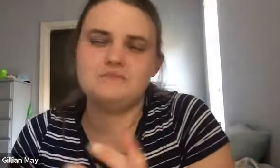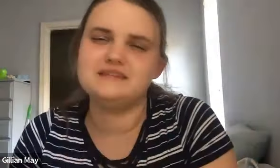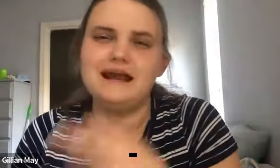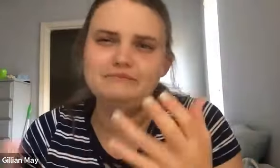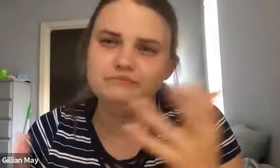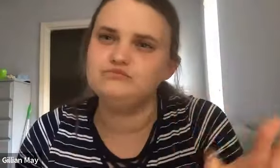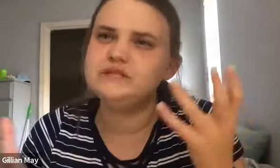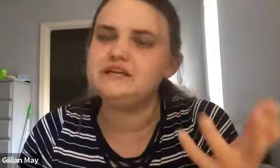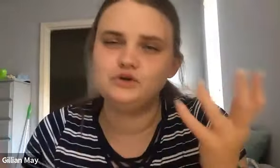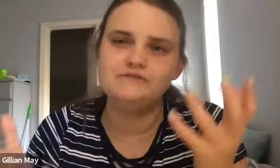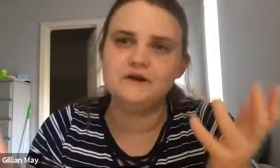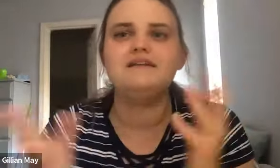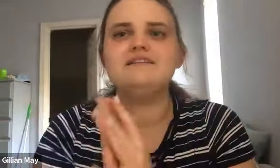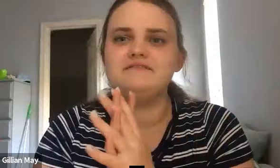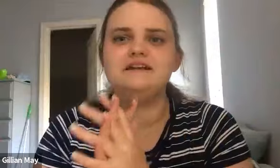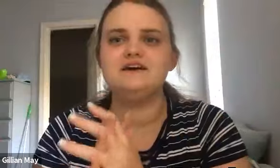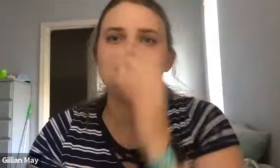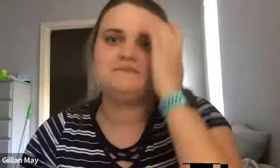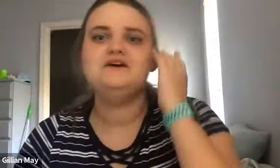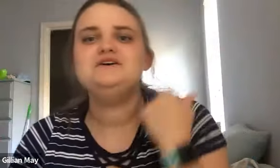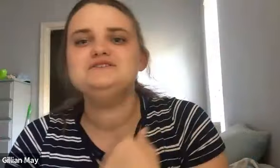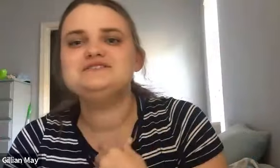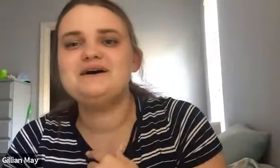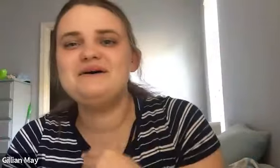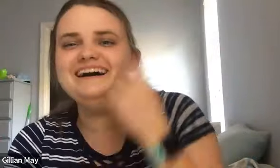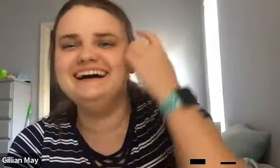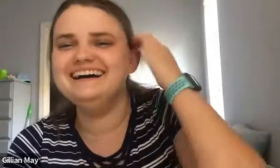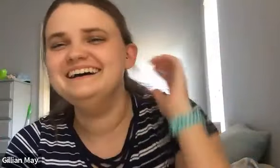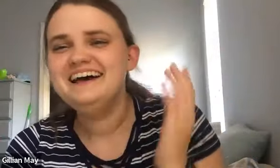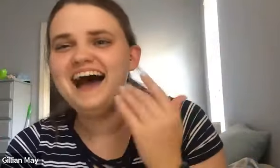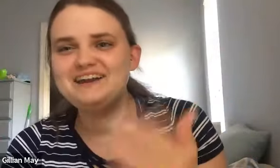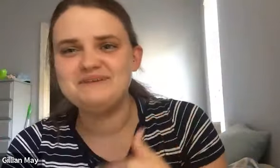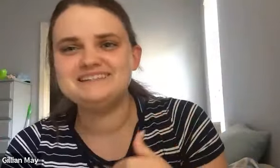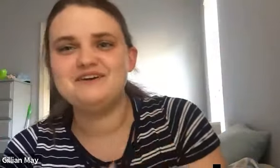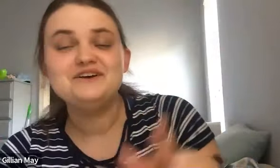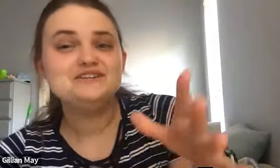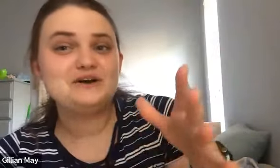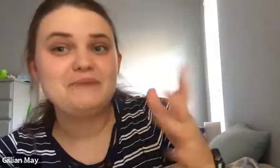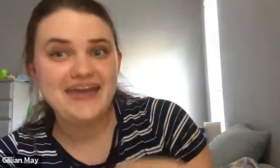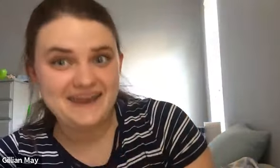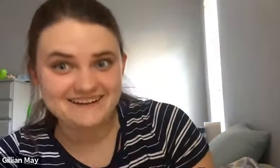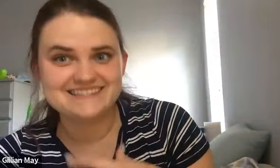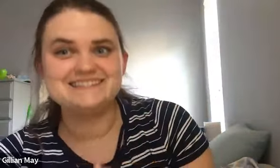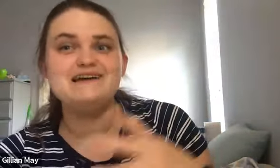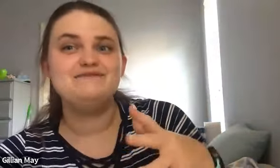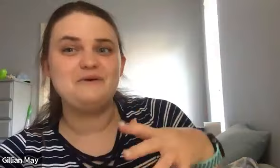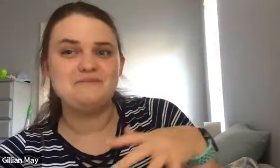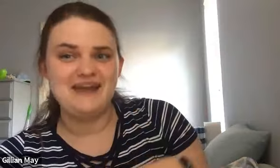that. I really could very likely find another one. So I know myself. So parents, the sign for